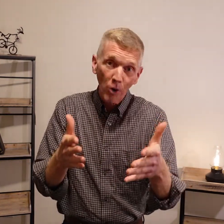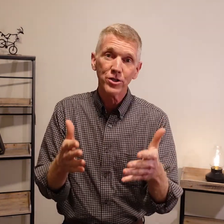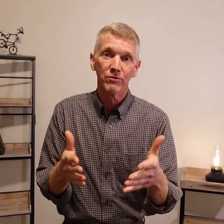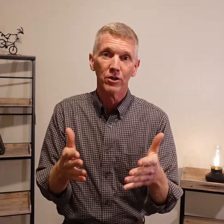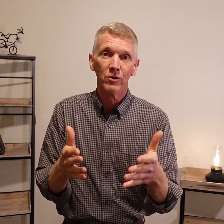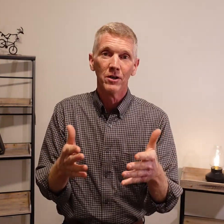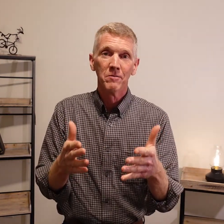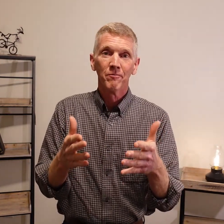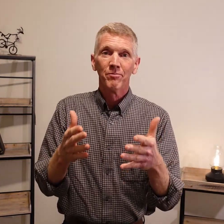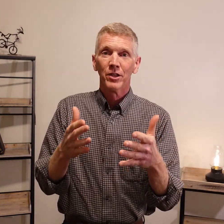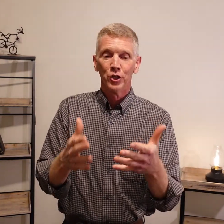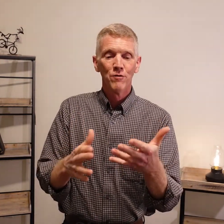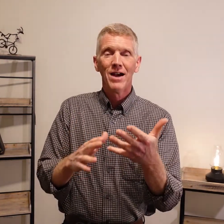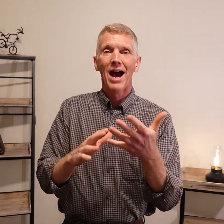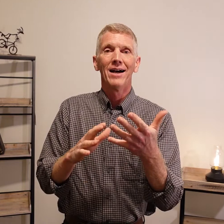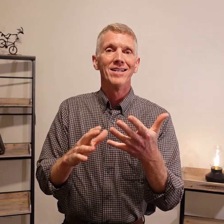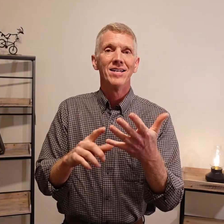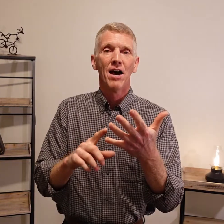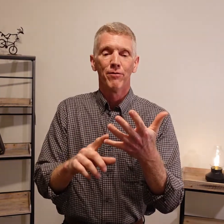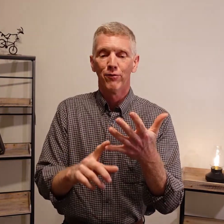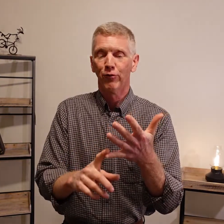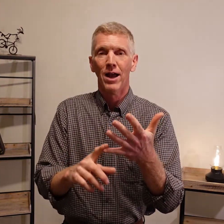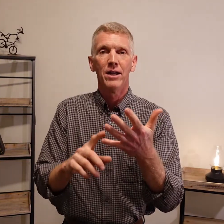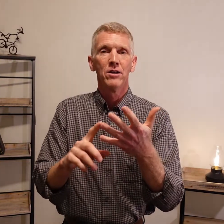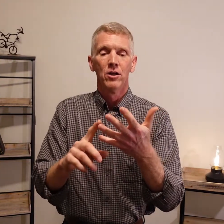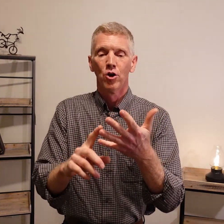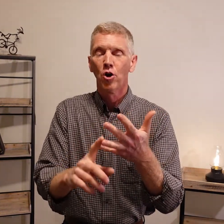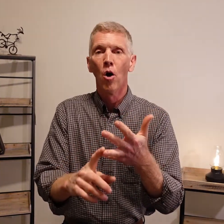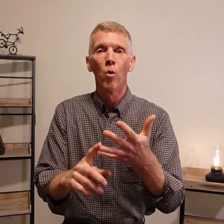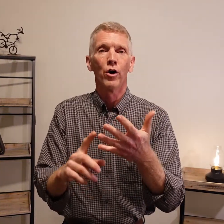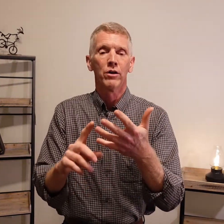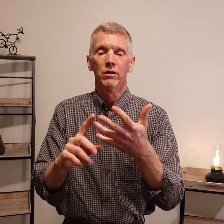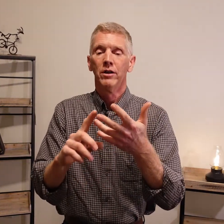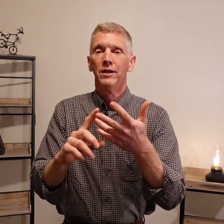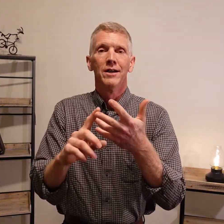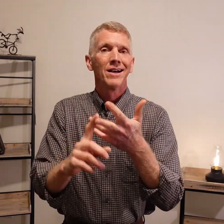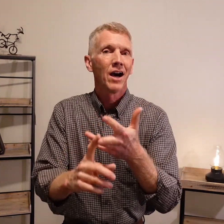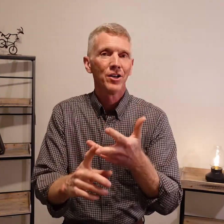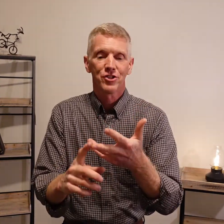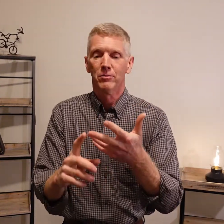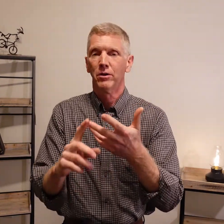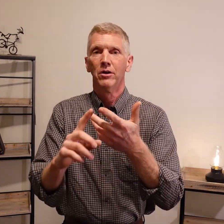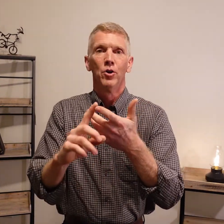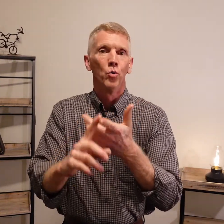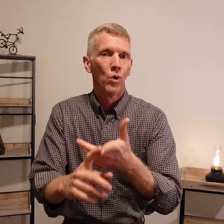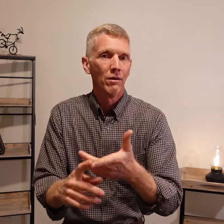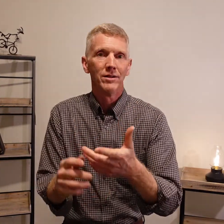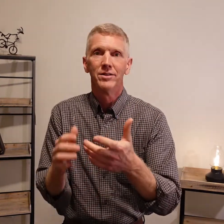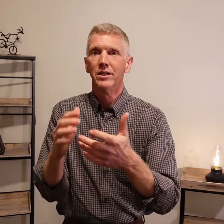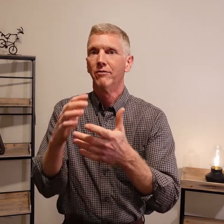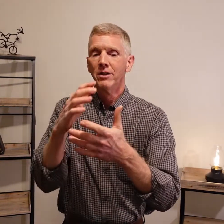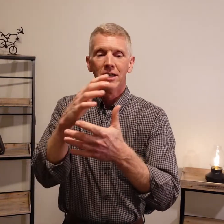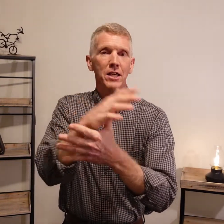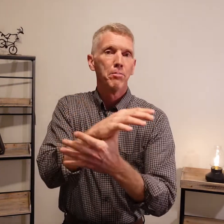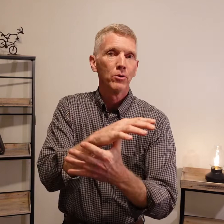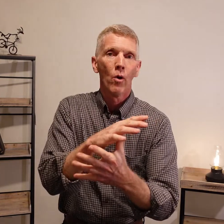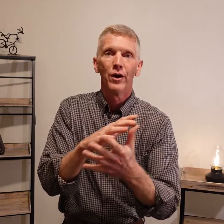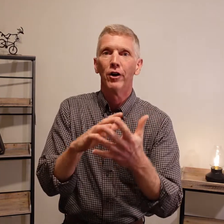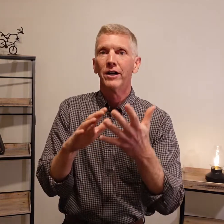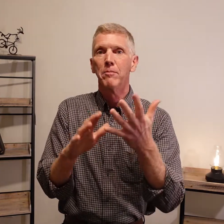of you, you've got a deaf friend, coworker, customer, relative, employer,